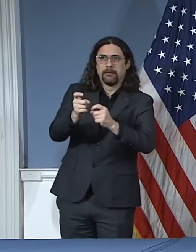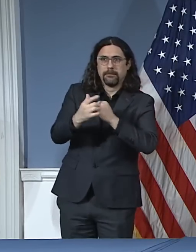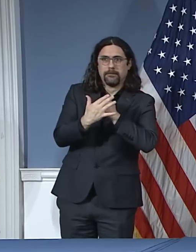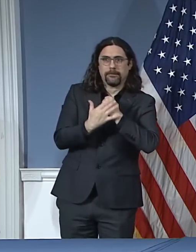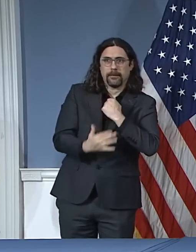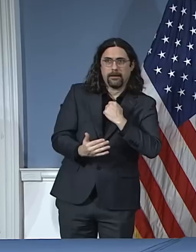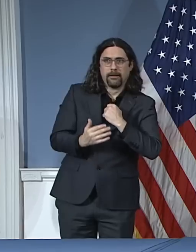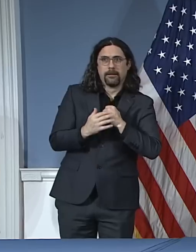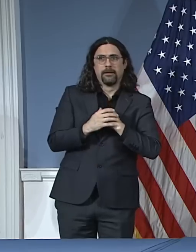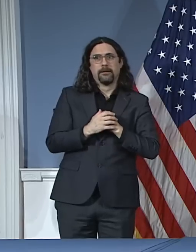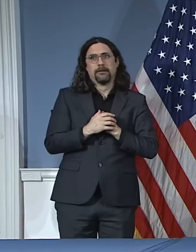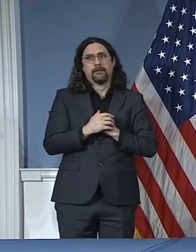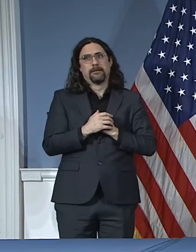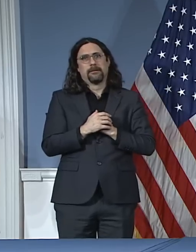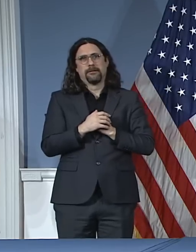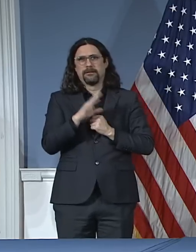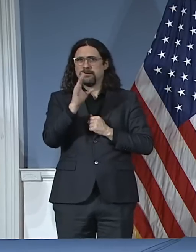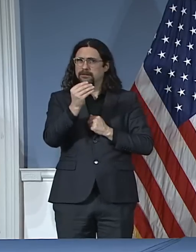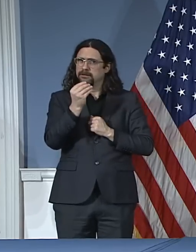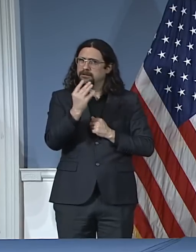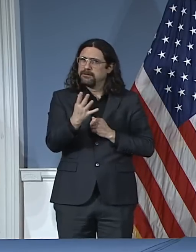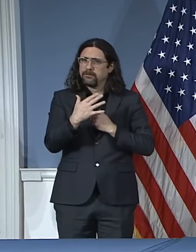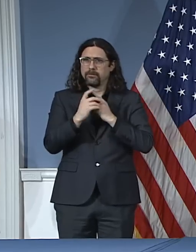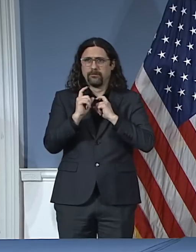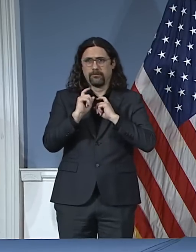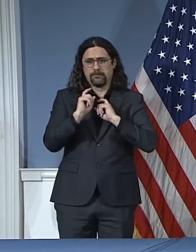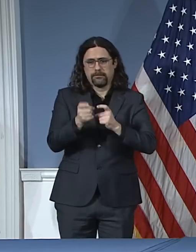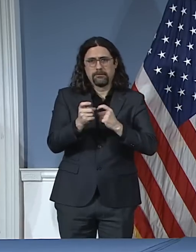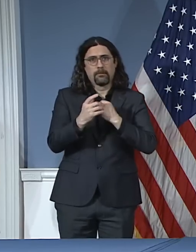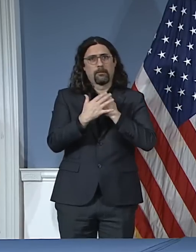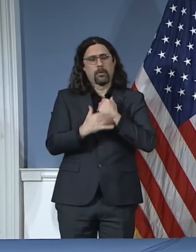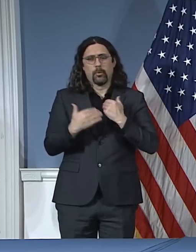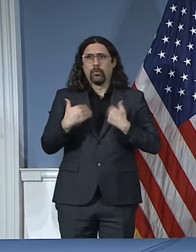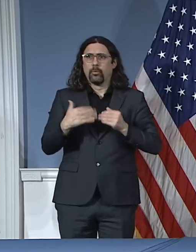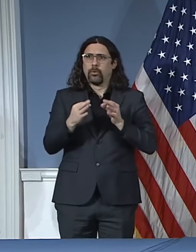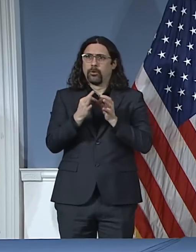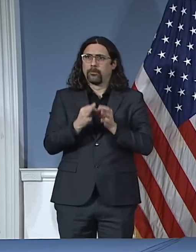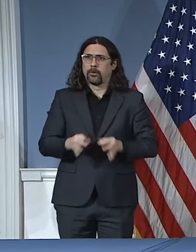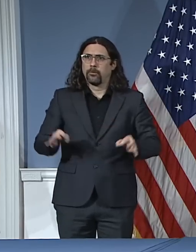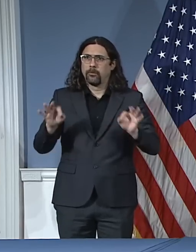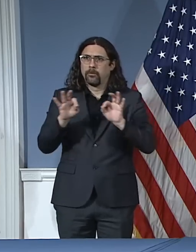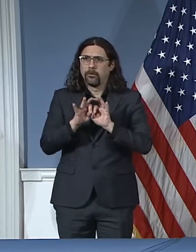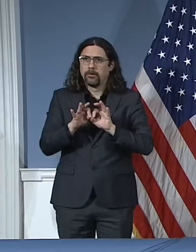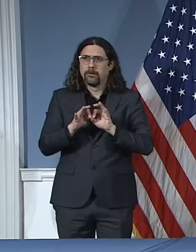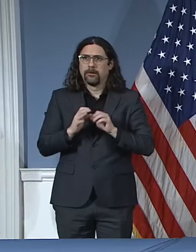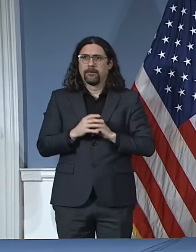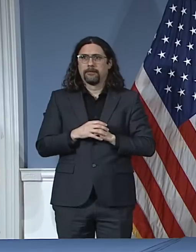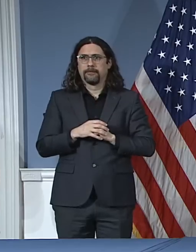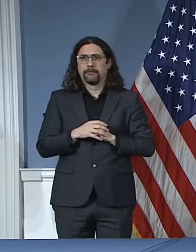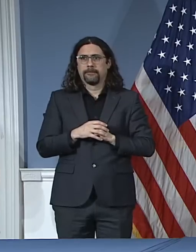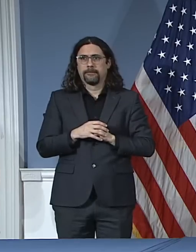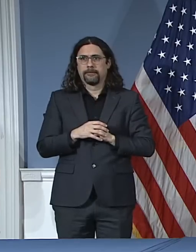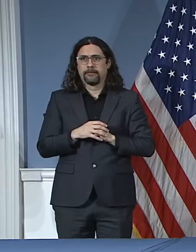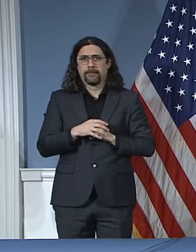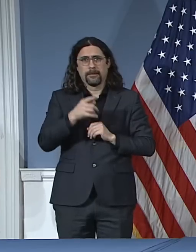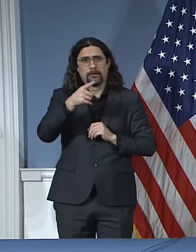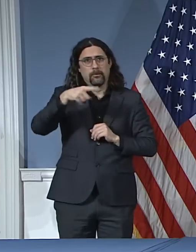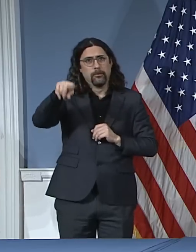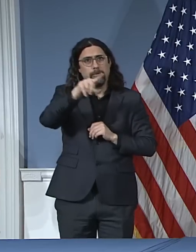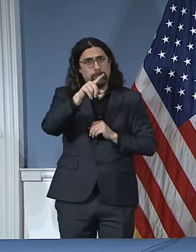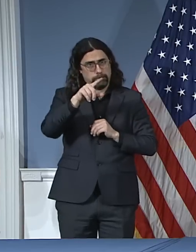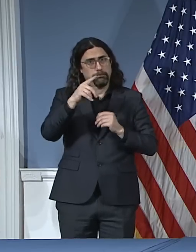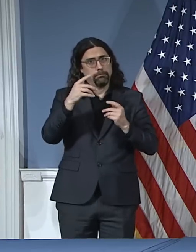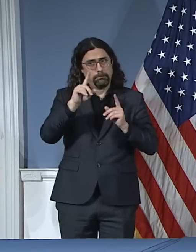activity. Again, you go, you participate, every one of us says thank you, and then get back home as with everything